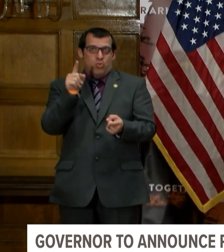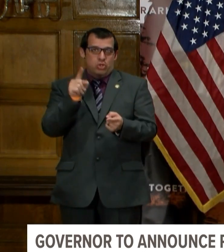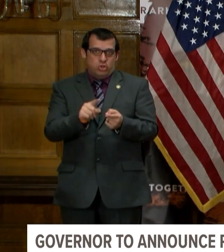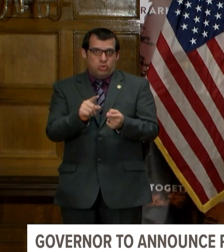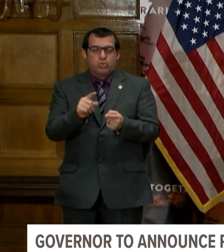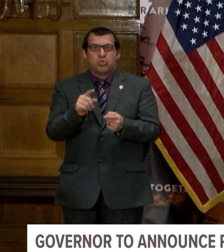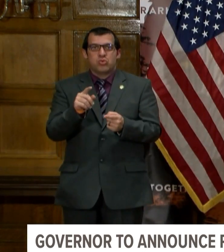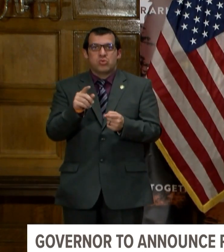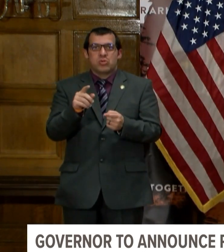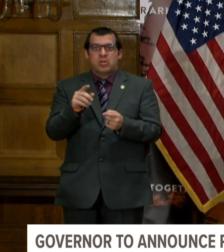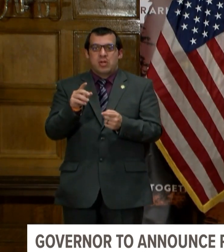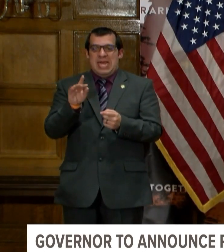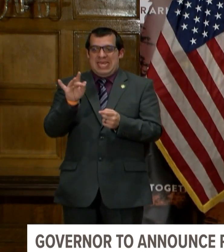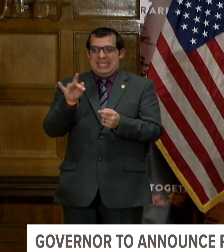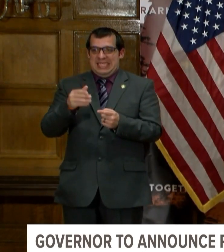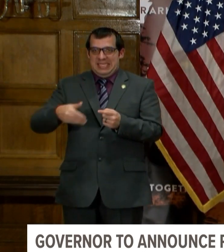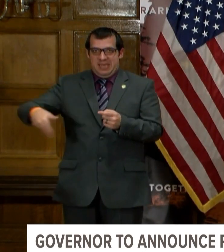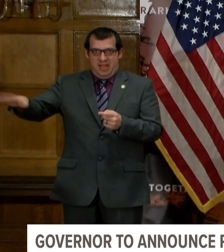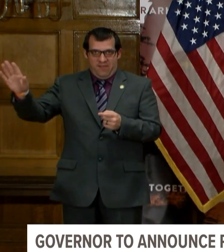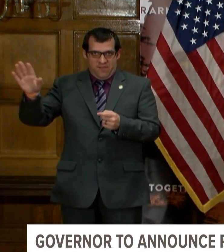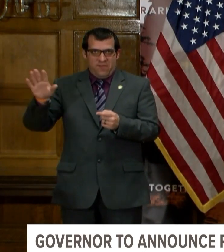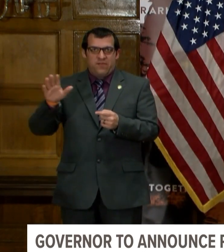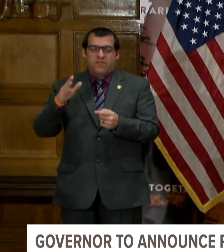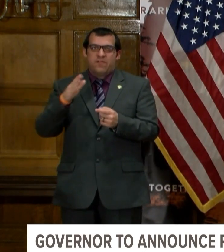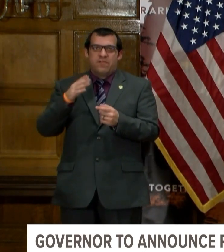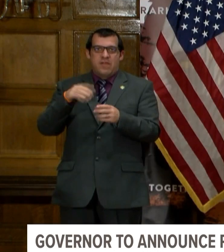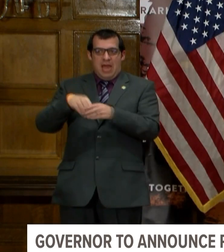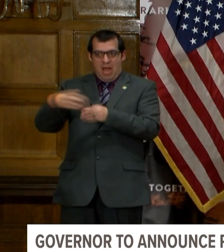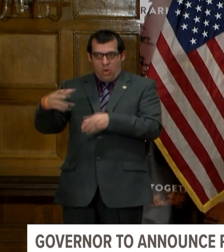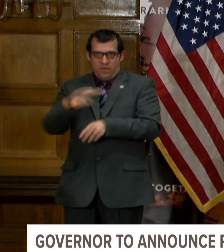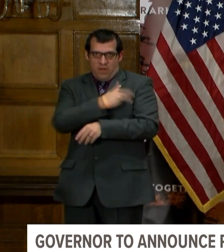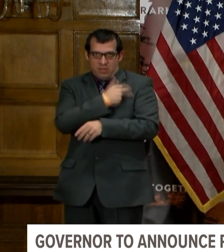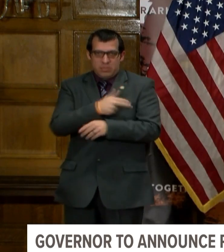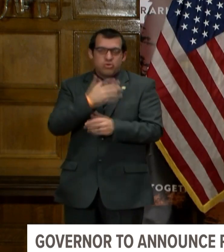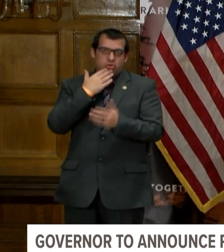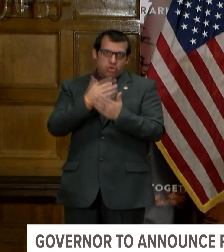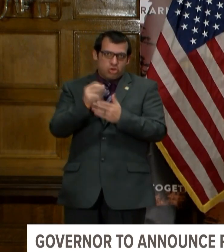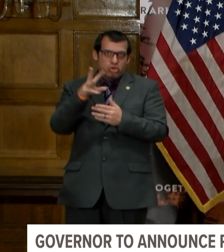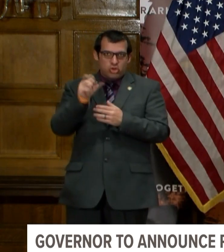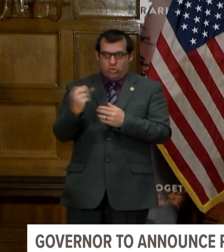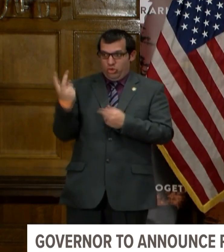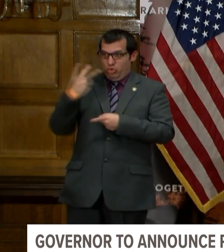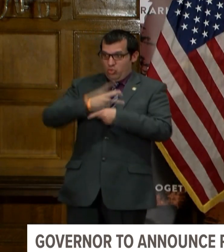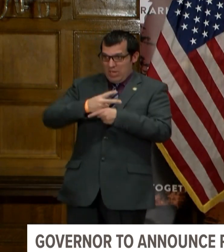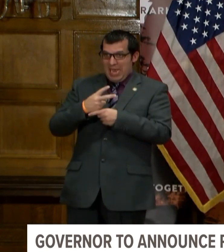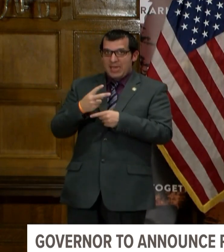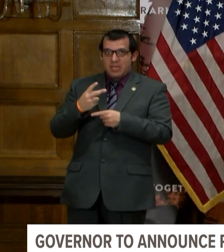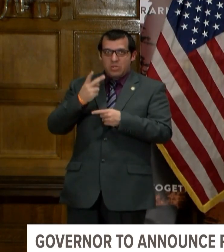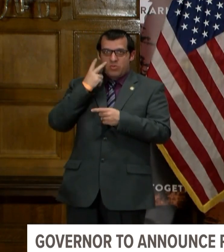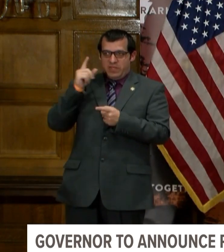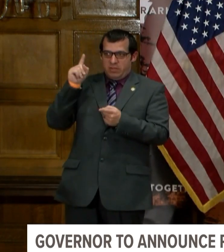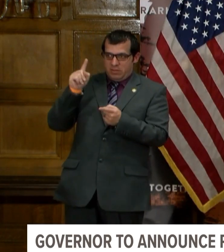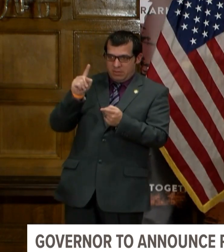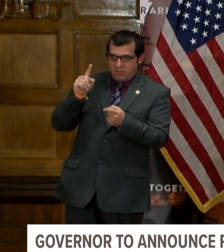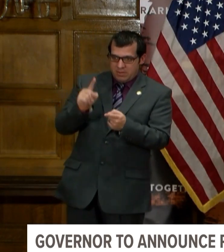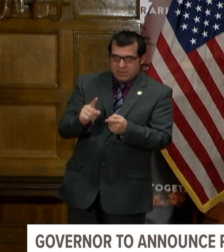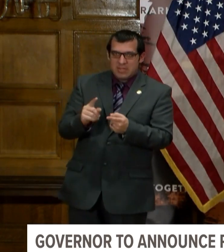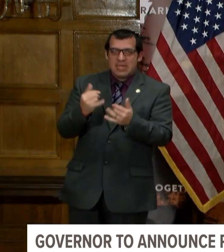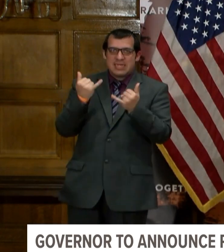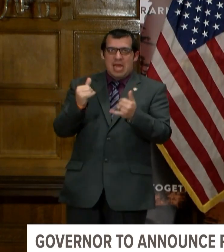by 18, which again is good news. That's 2 days in a row that they've been reduced. That's down